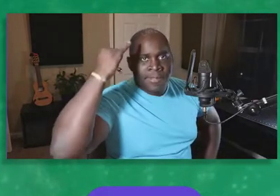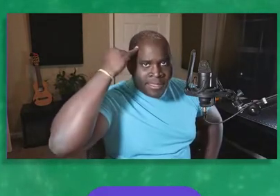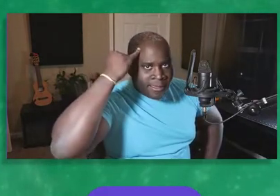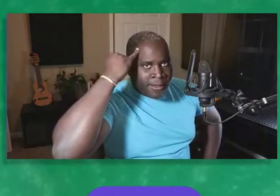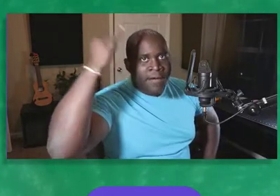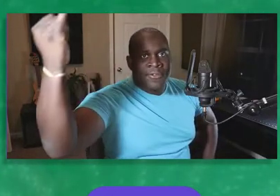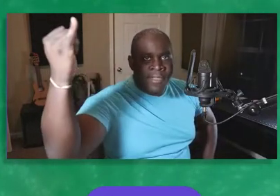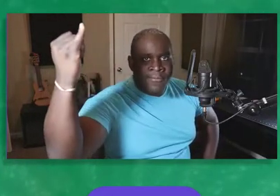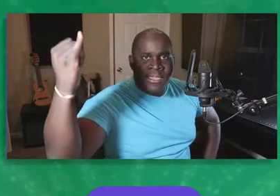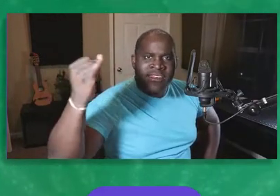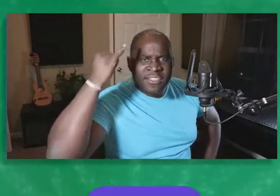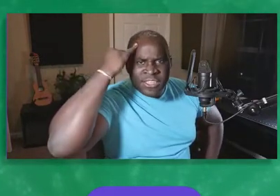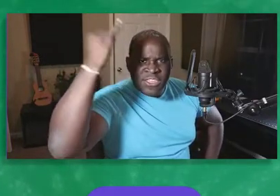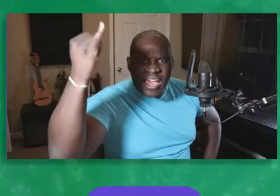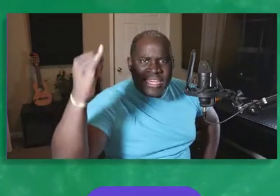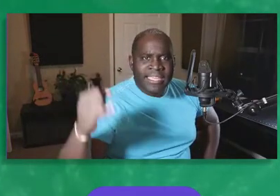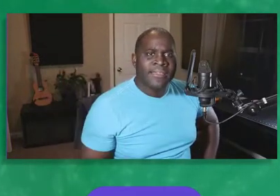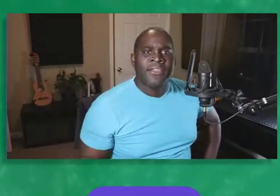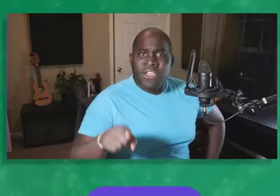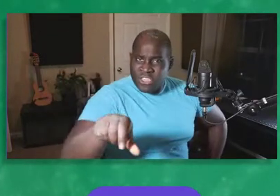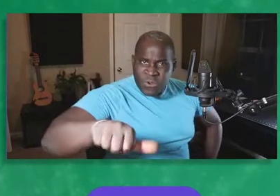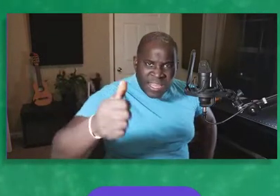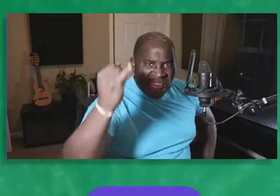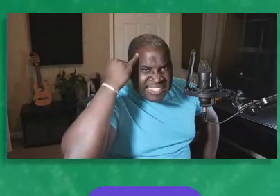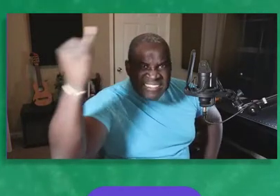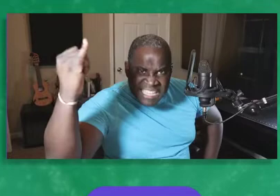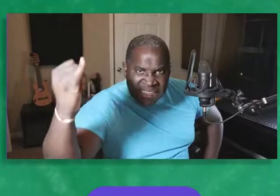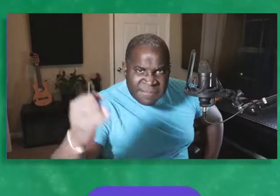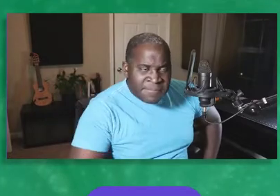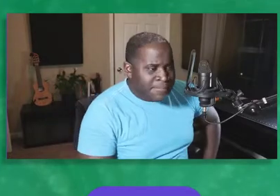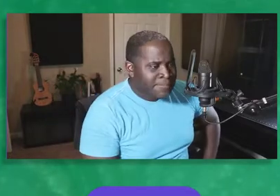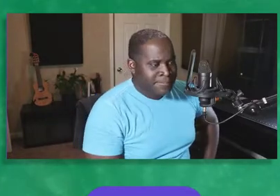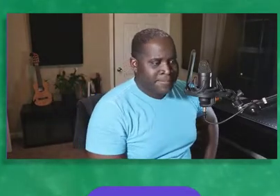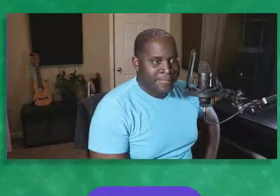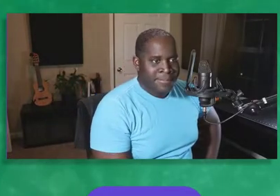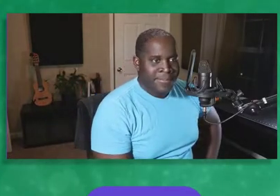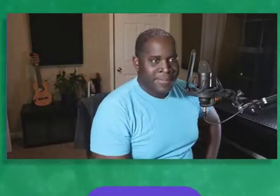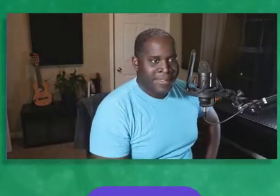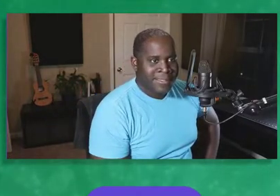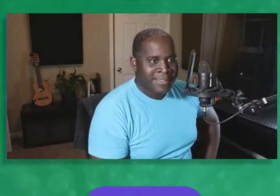This is I. Off your top of your head? Idea? You any idea?